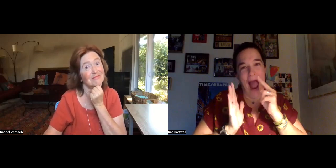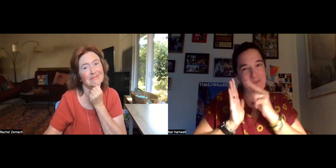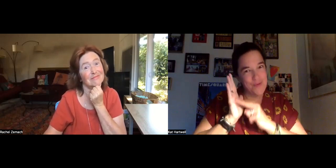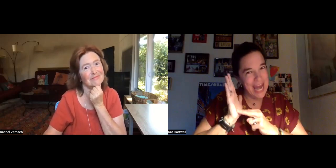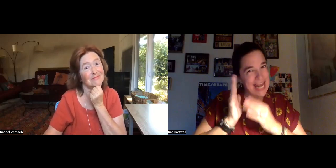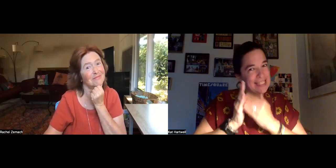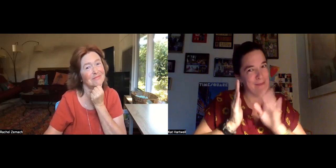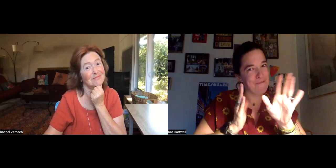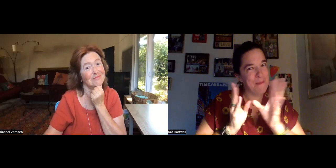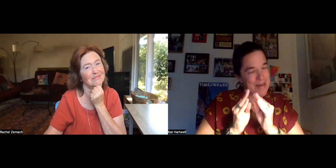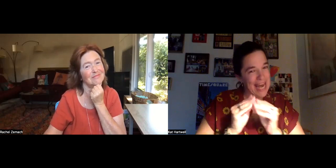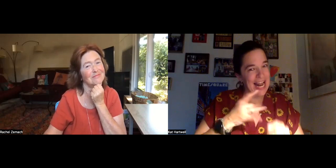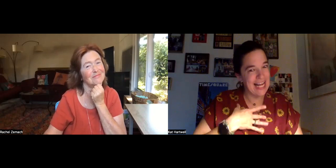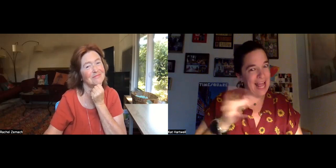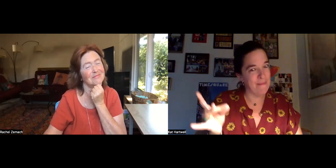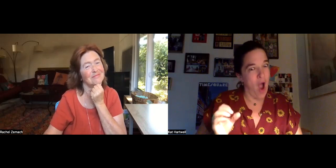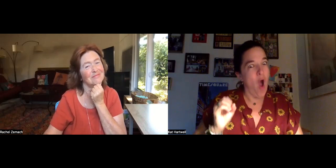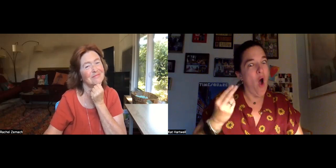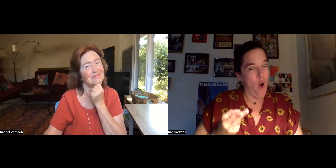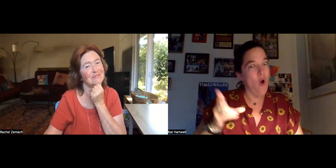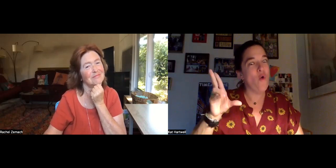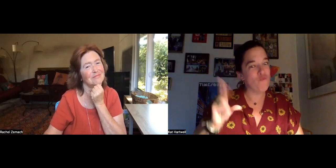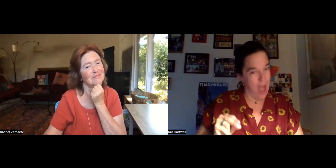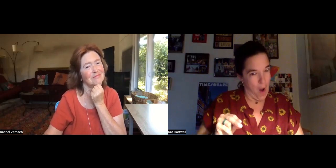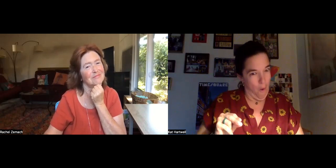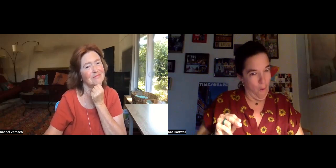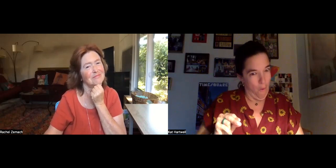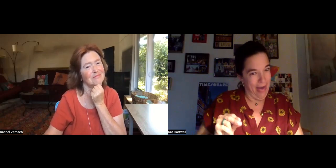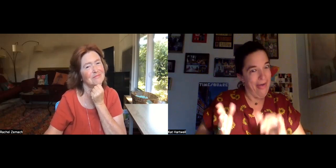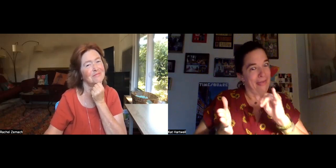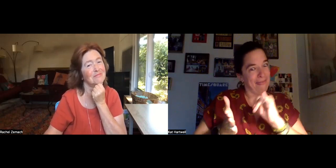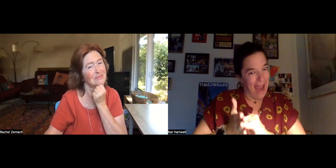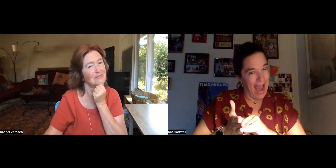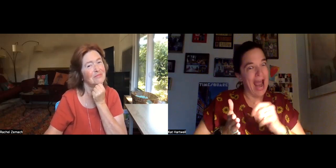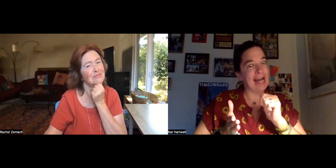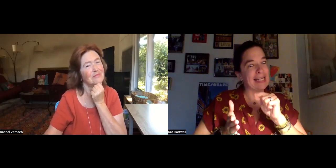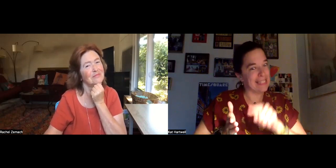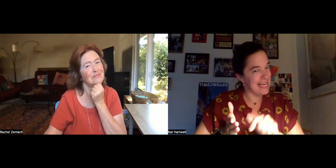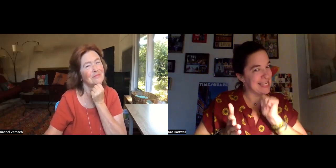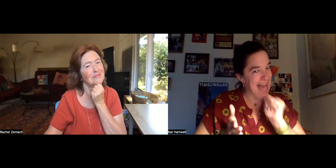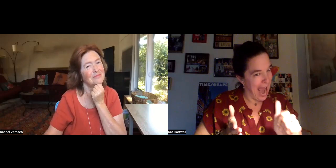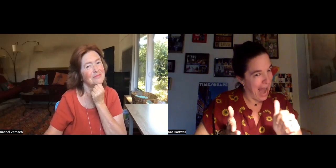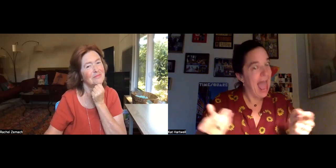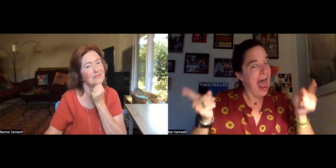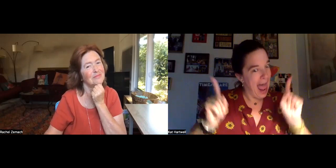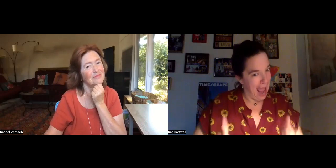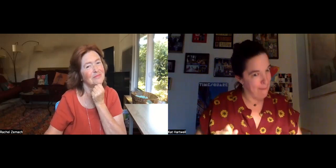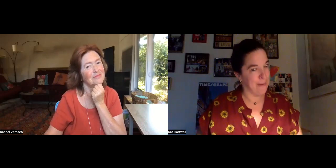I'm really family meeting and I'm like, oh no, that did not